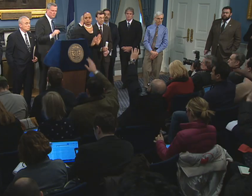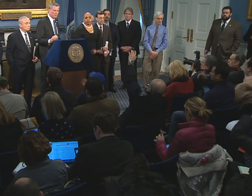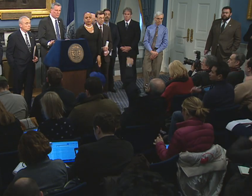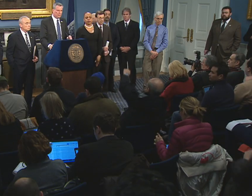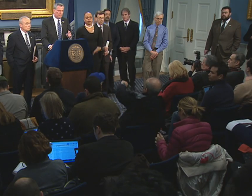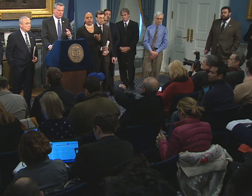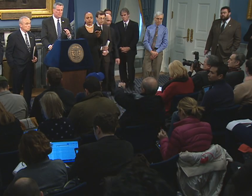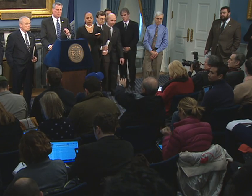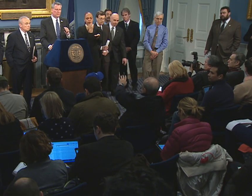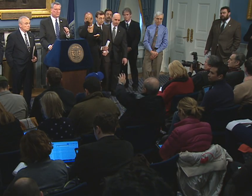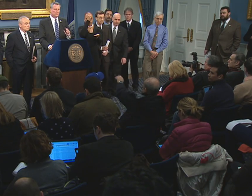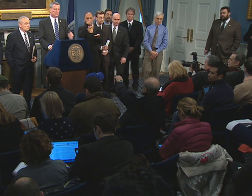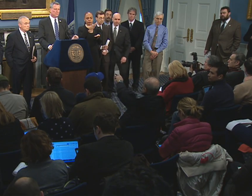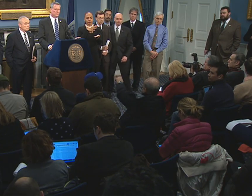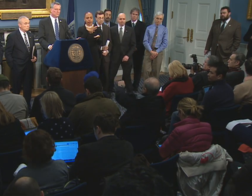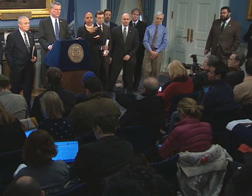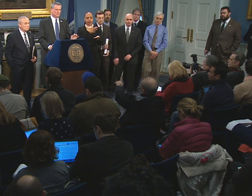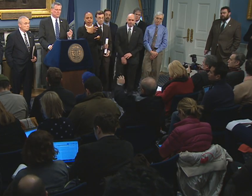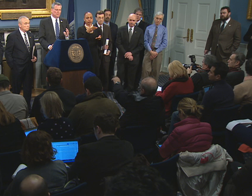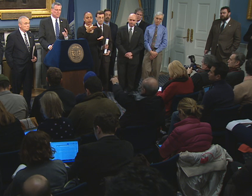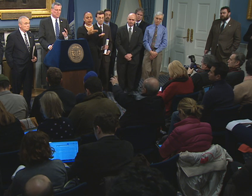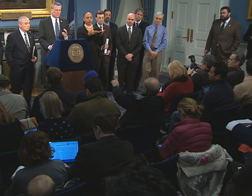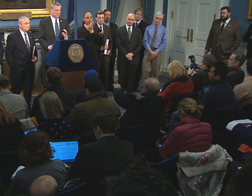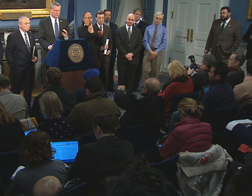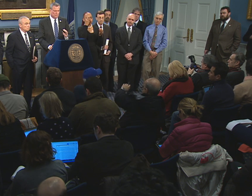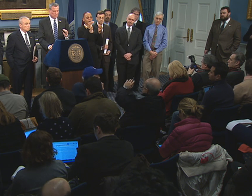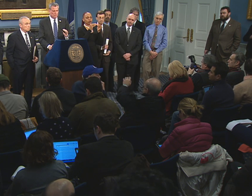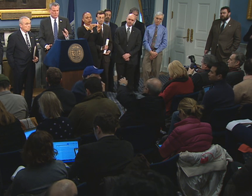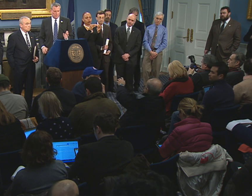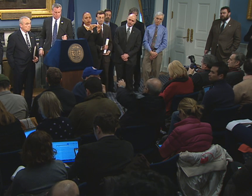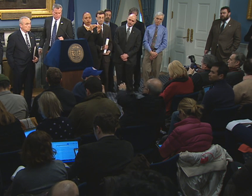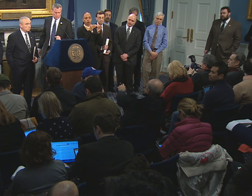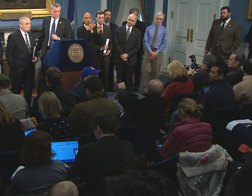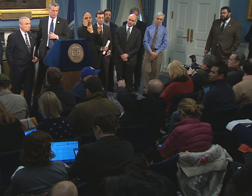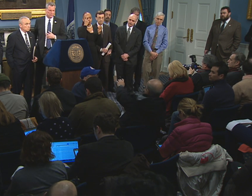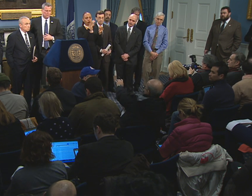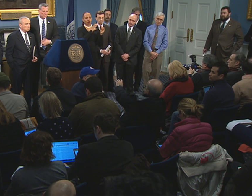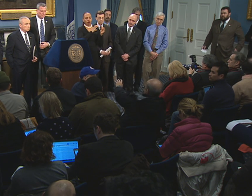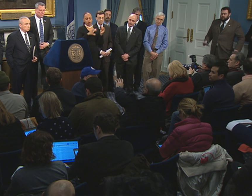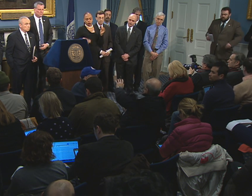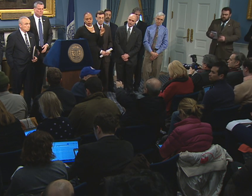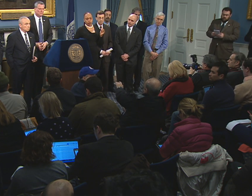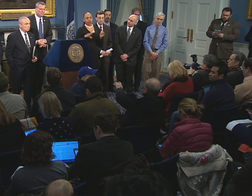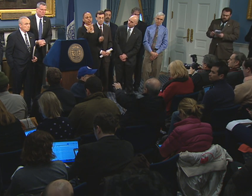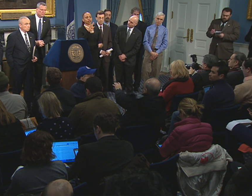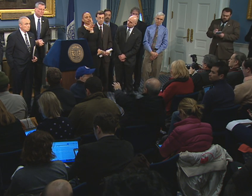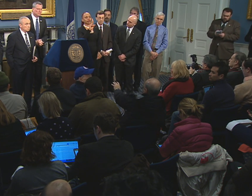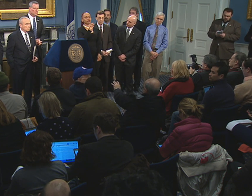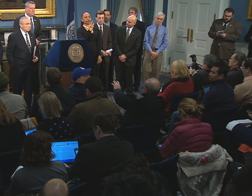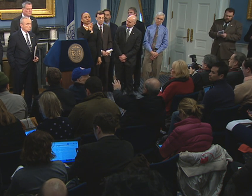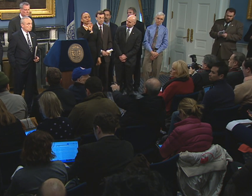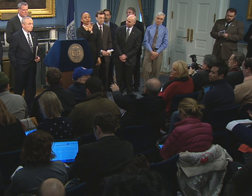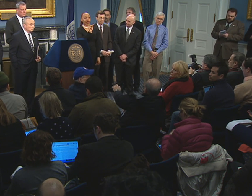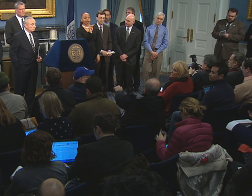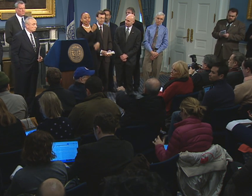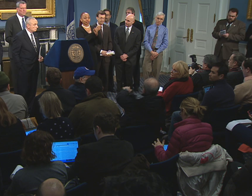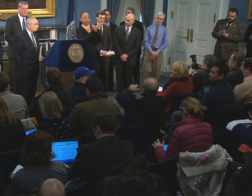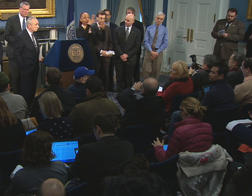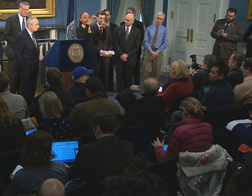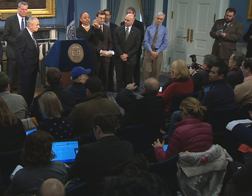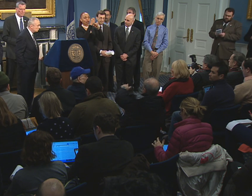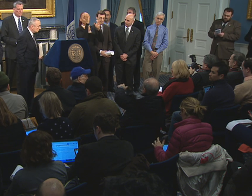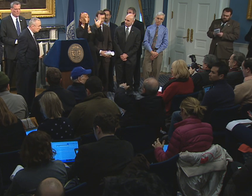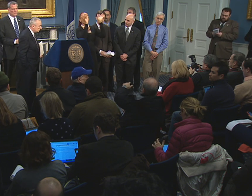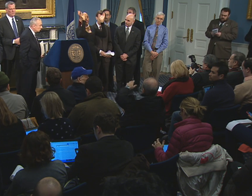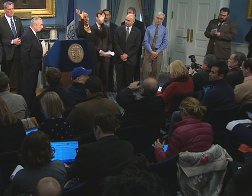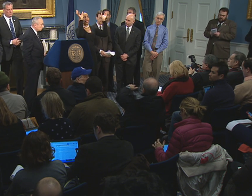Yes. This is probably for Commissioner Bratton. Was the explosion caught on any surveillance cameras, and would this help